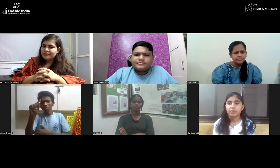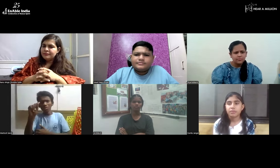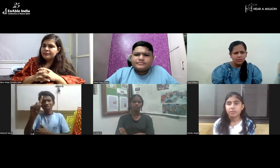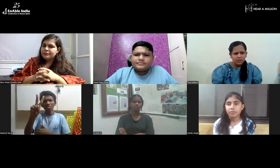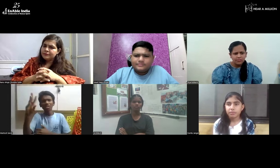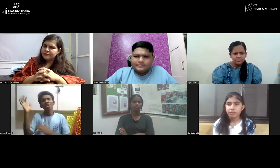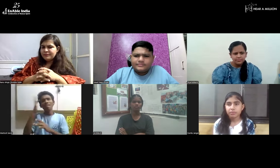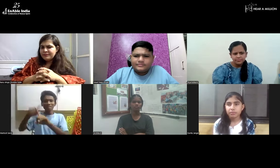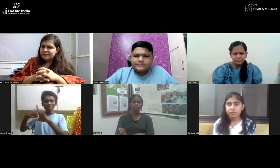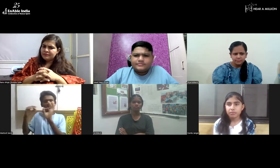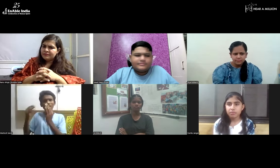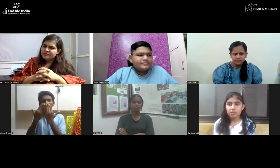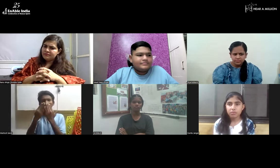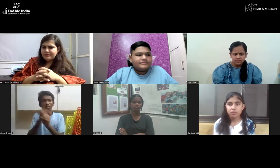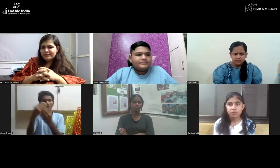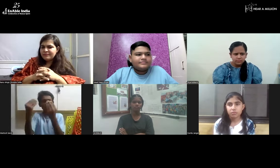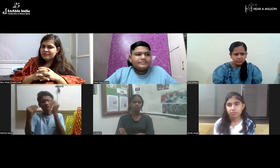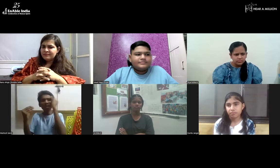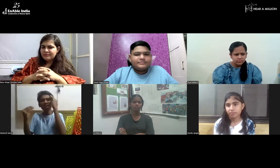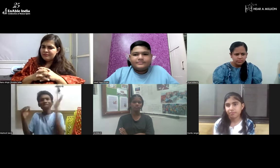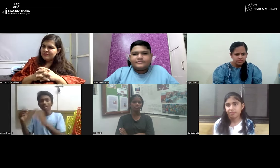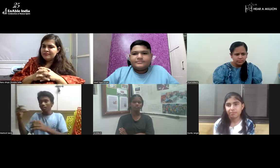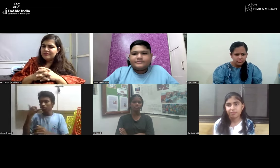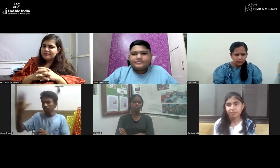Yeah, good touch. This is good touch, but this is bad touch.